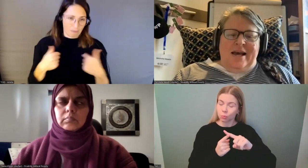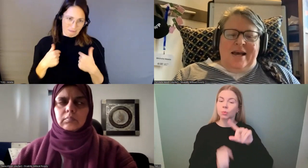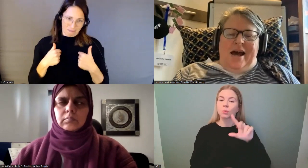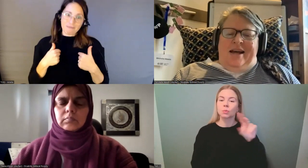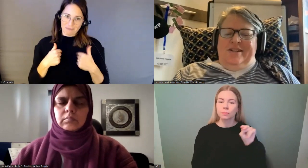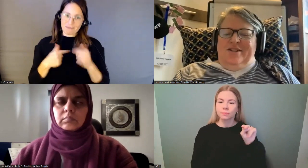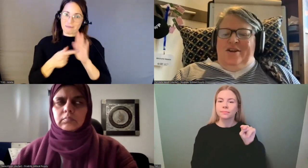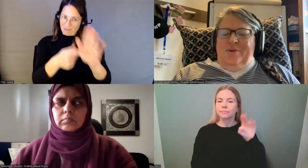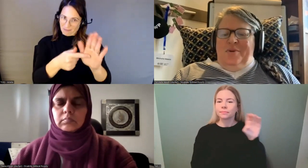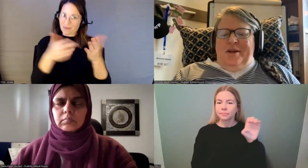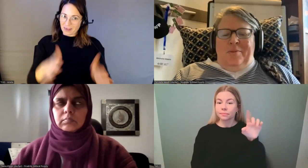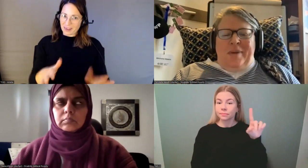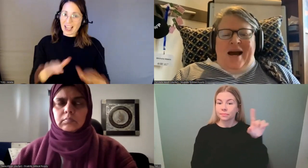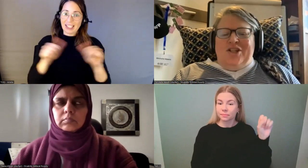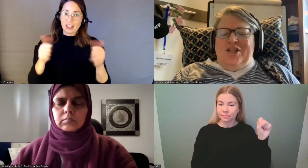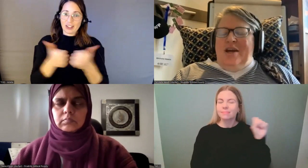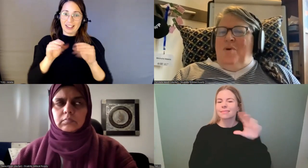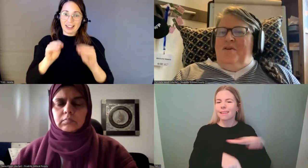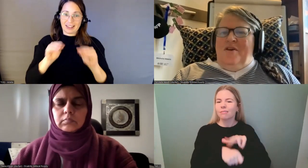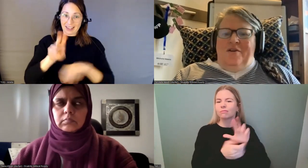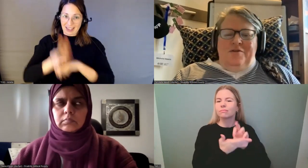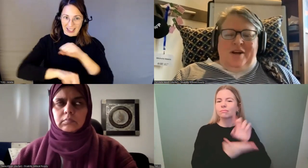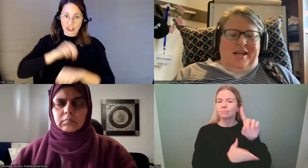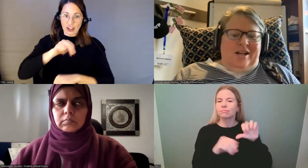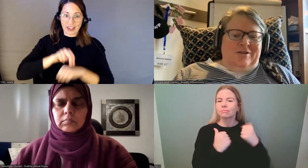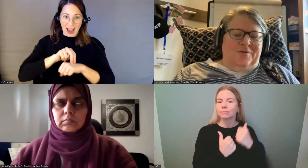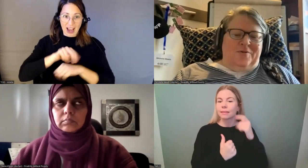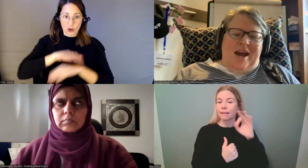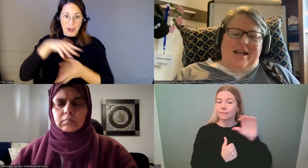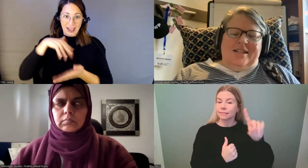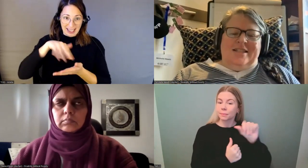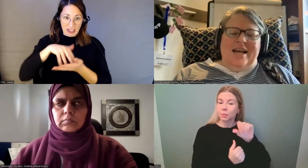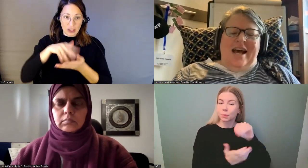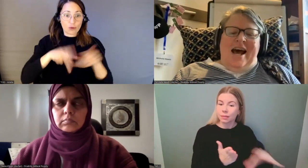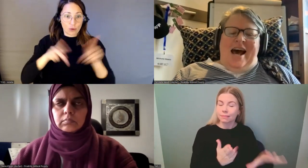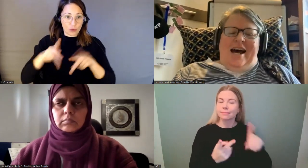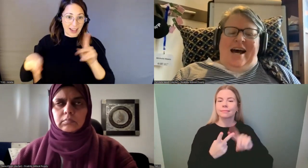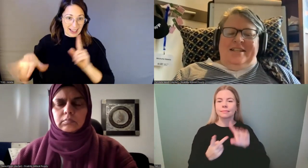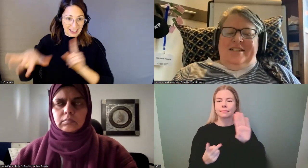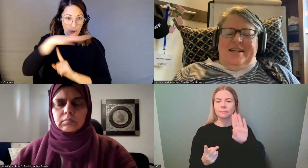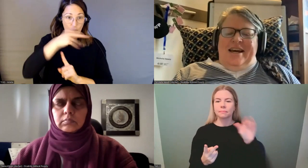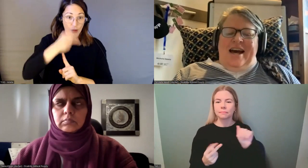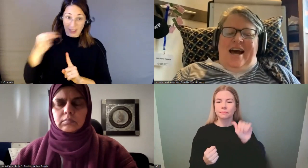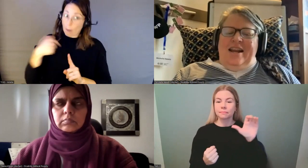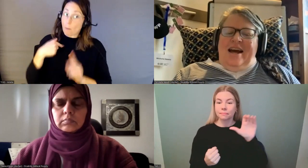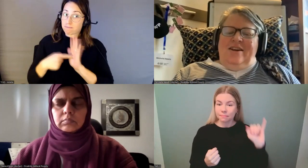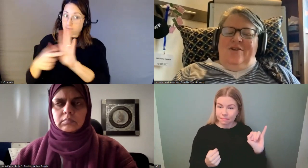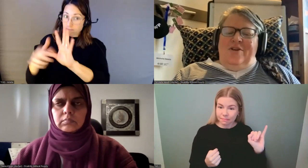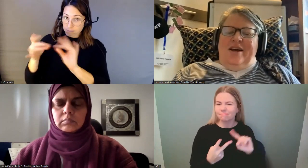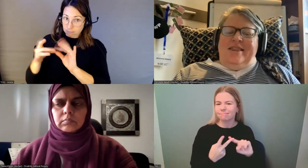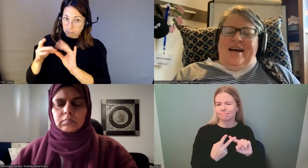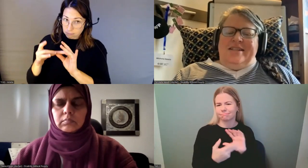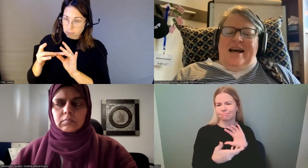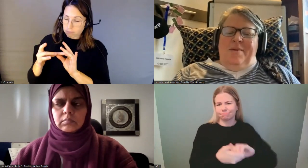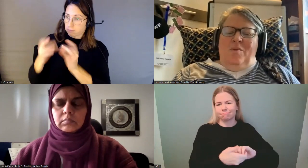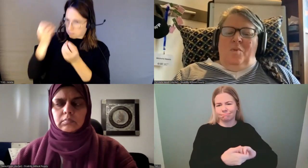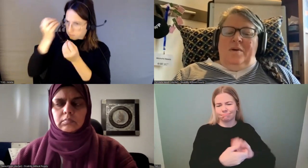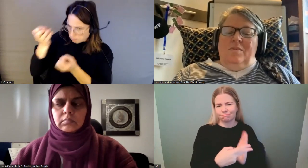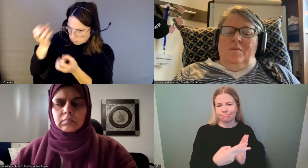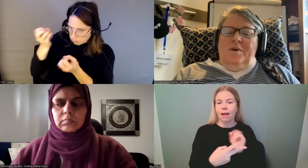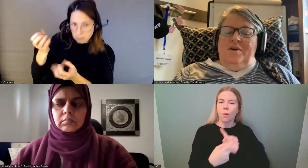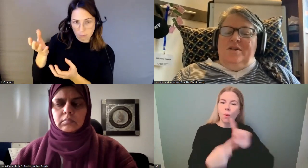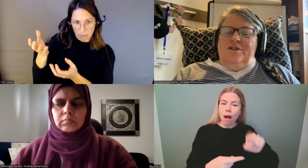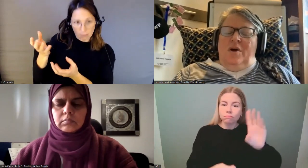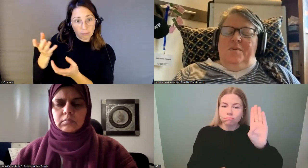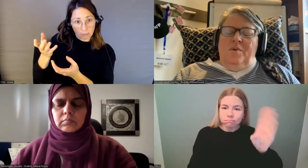Students, and to, Bachi, one of our really close friends. And I know that at that time